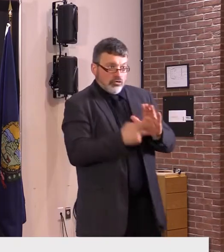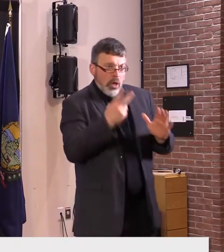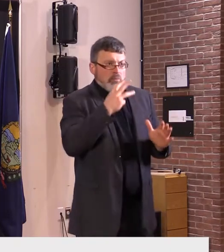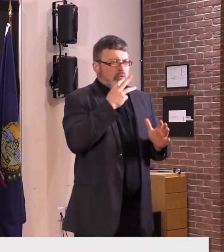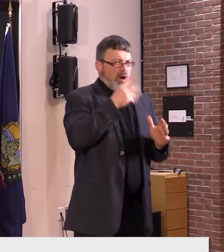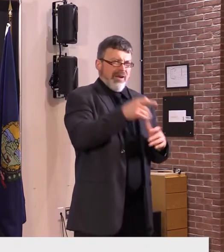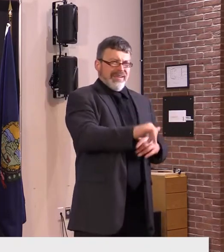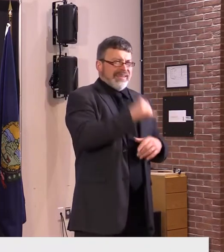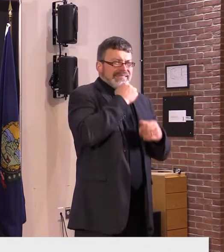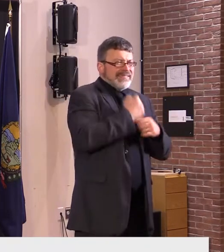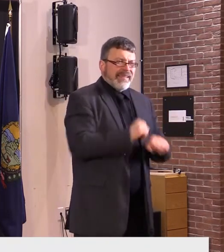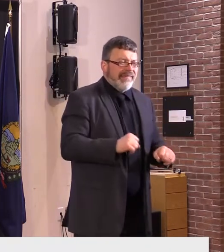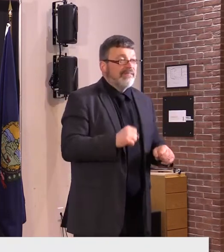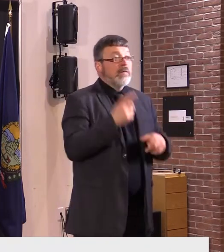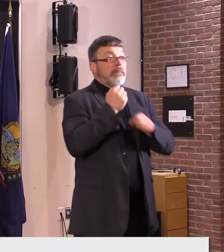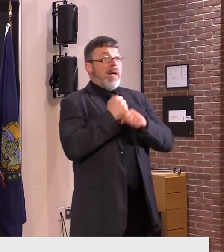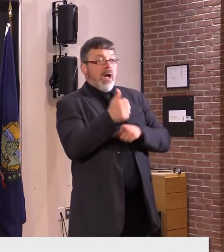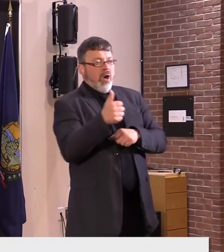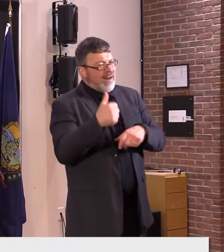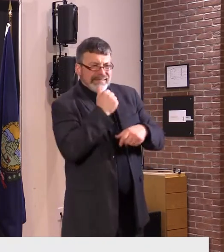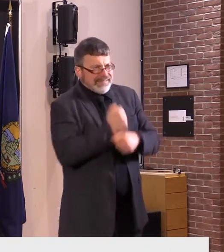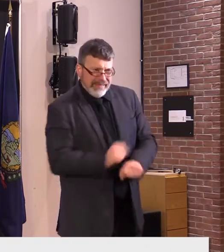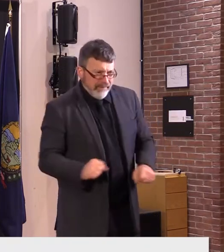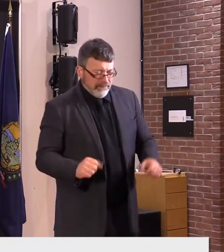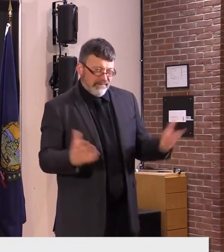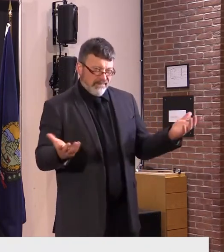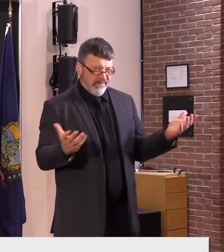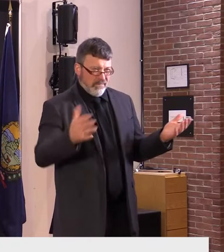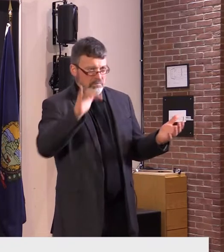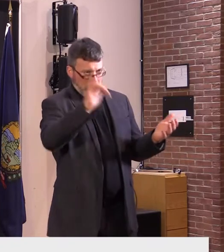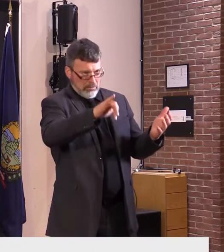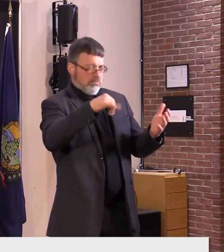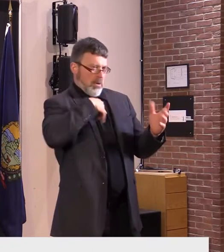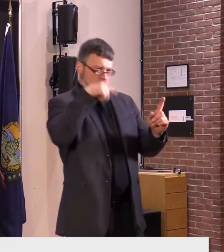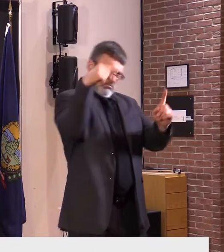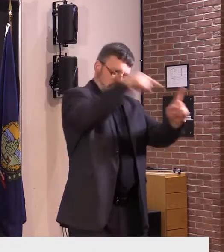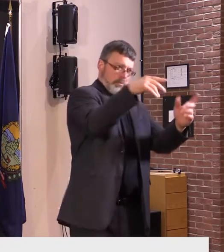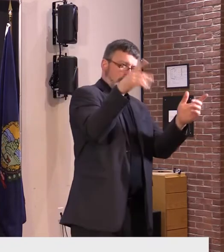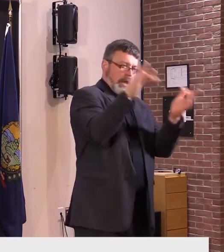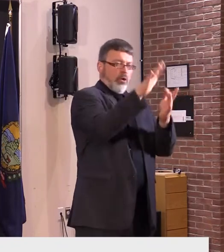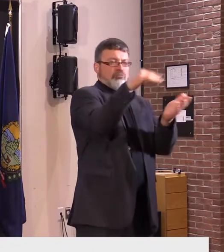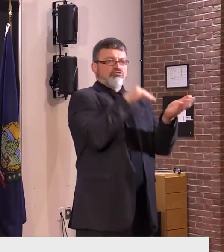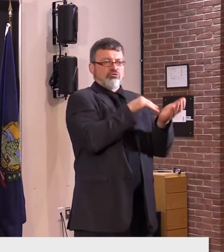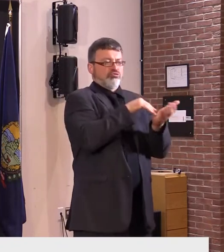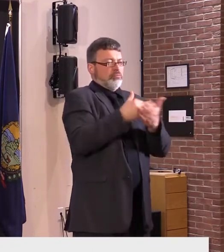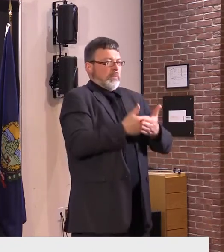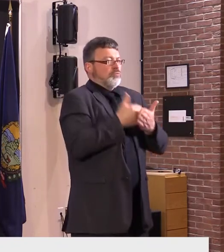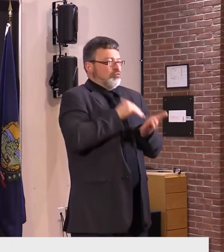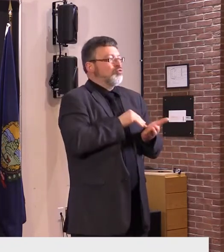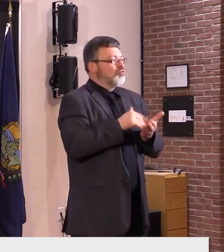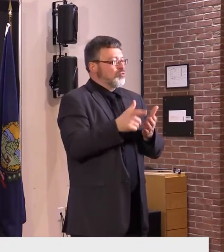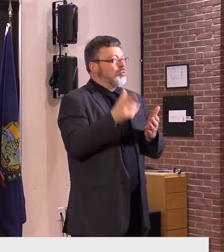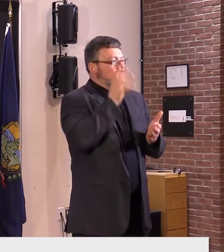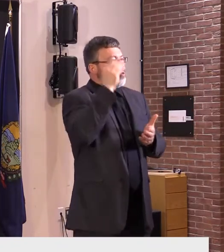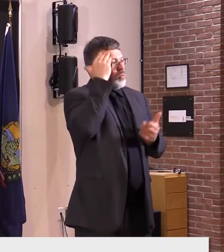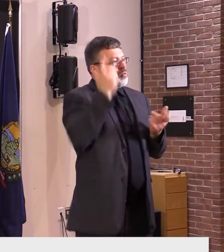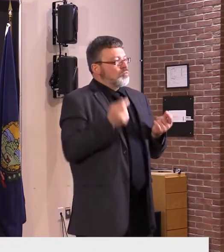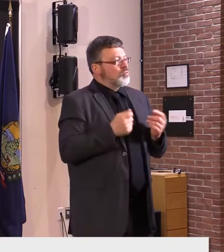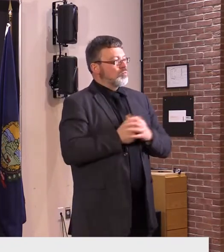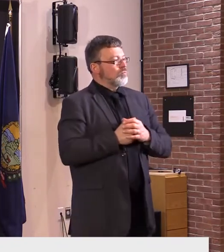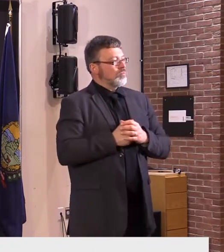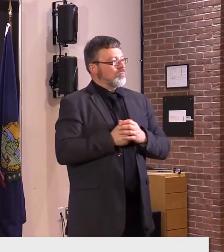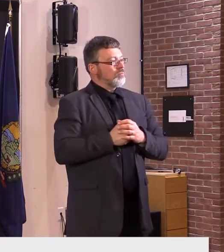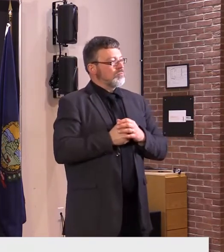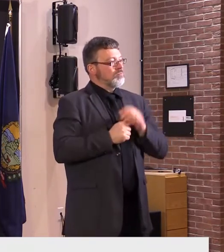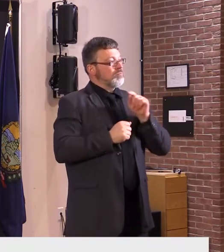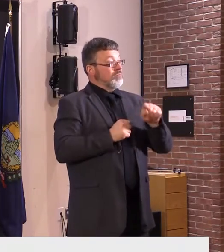The pediatricians national organization is putting out helpful media reminders